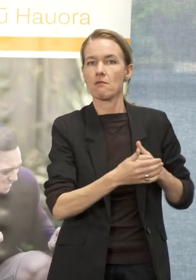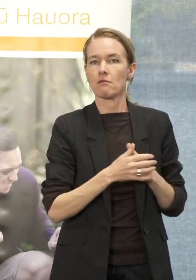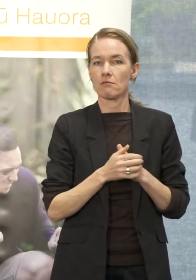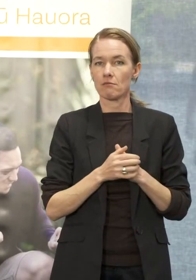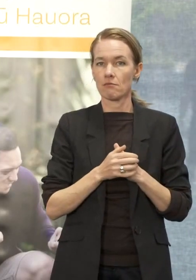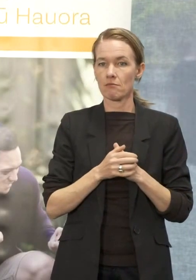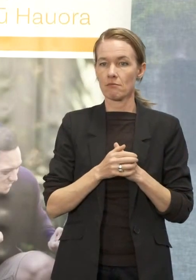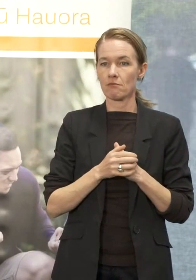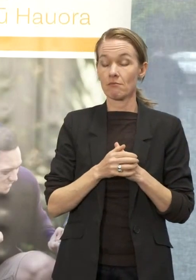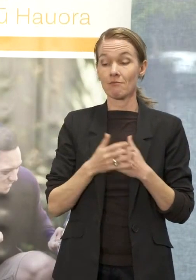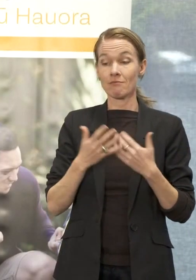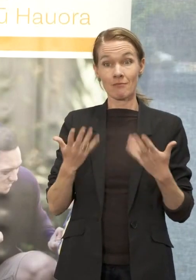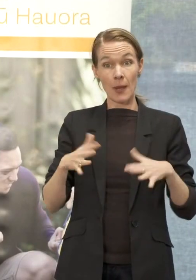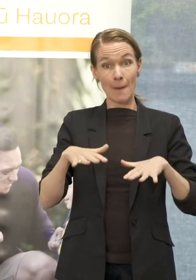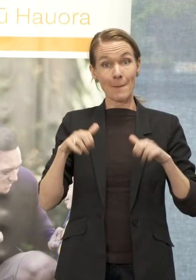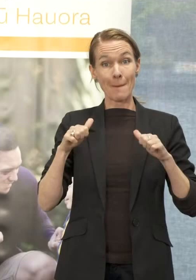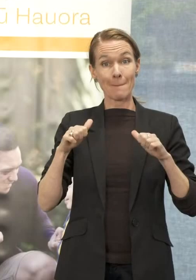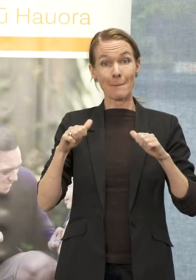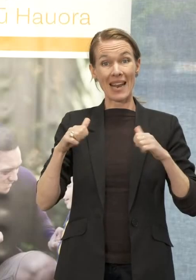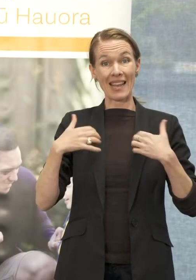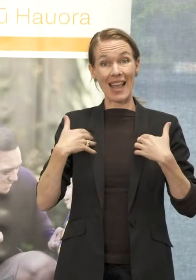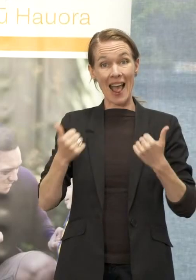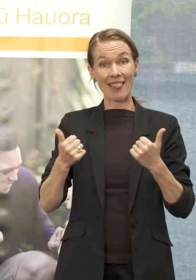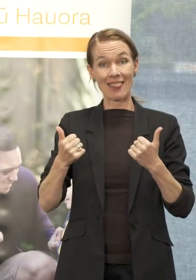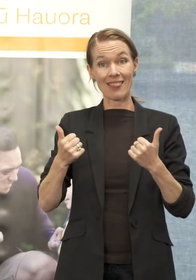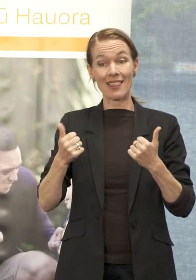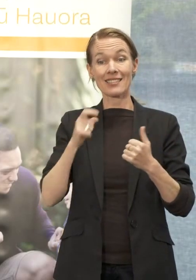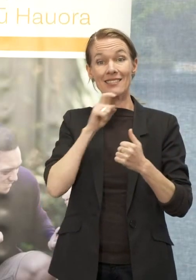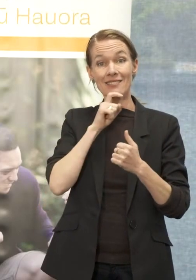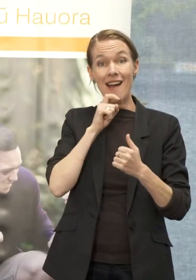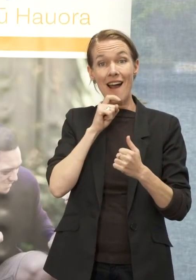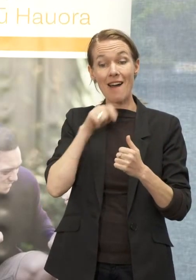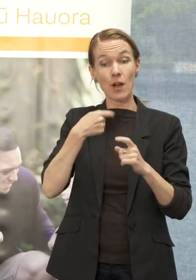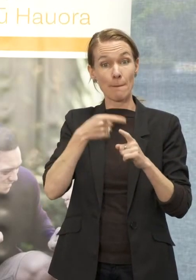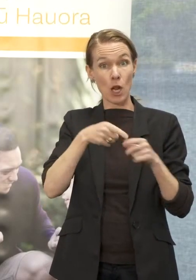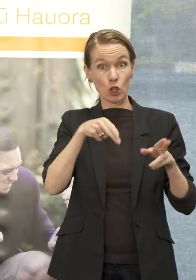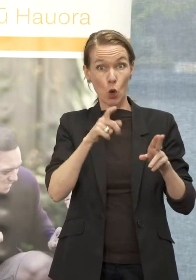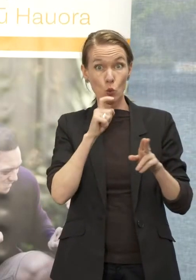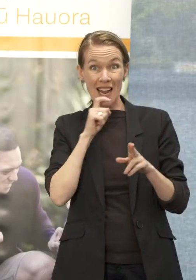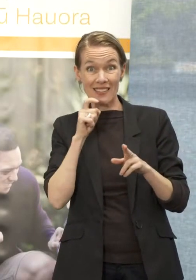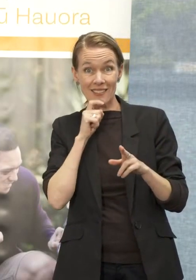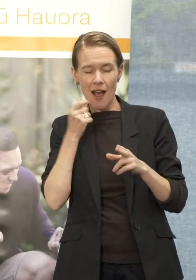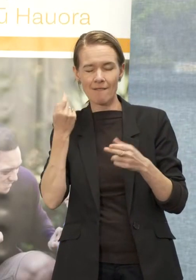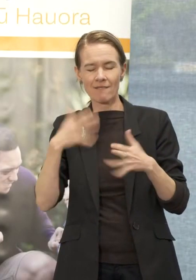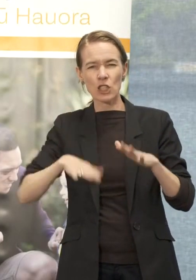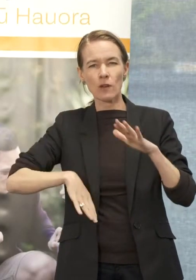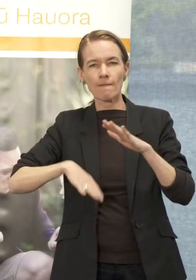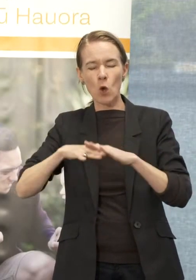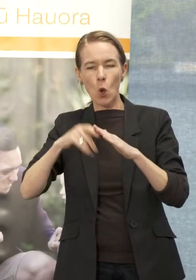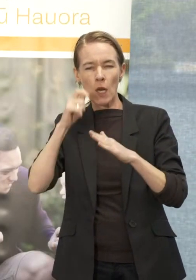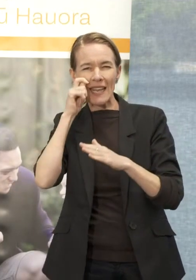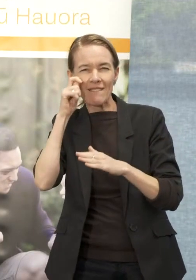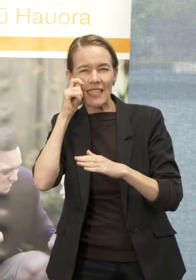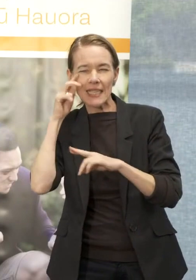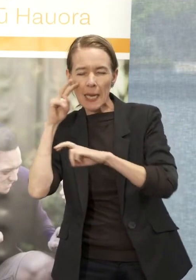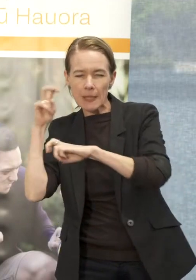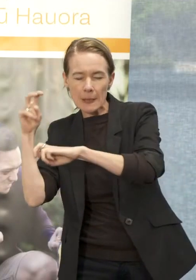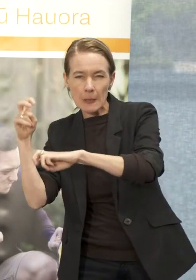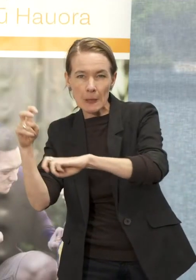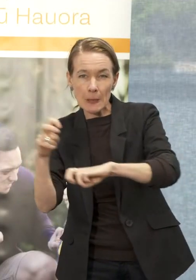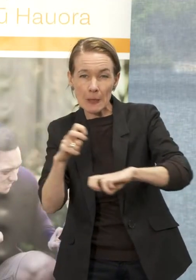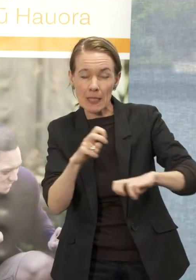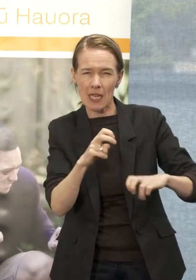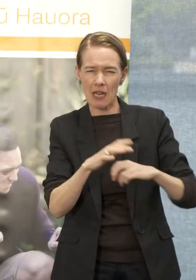Public health officials and staff at the Christchurch facility have conducted an extensive investigation into all of